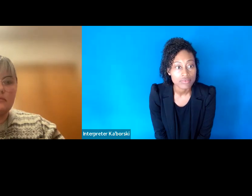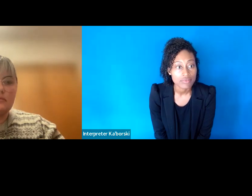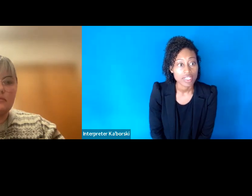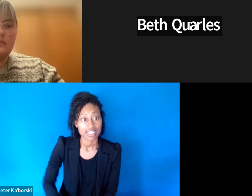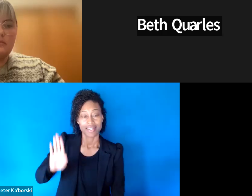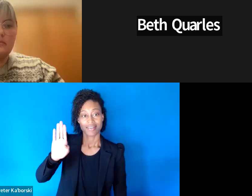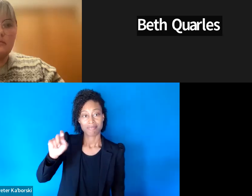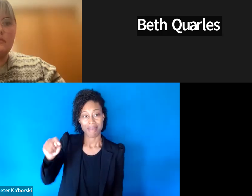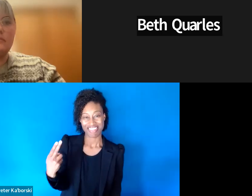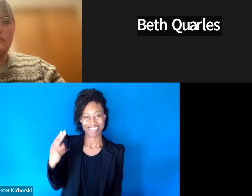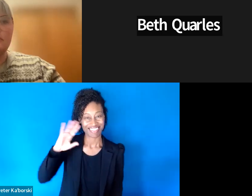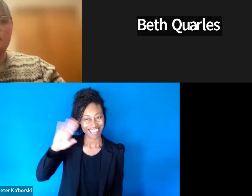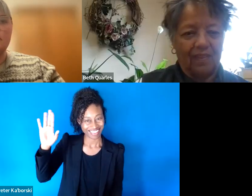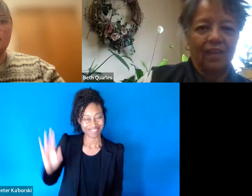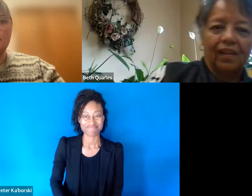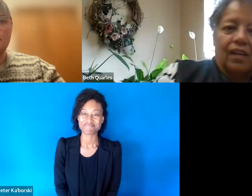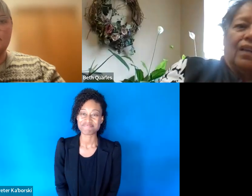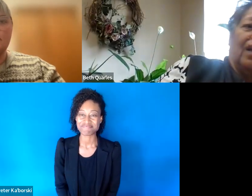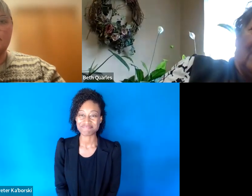This is Beth.